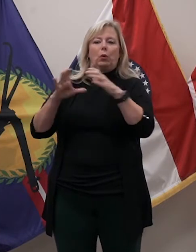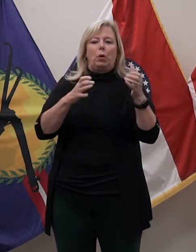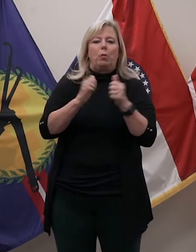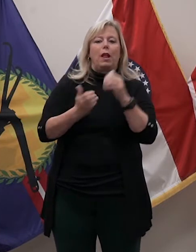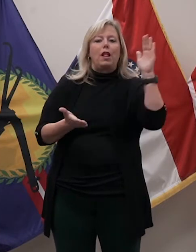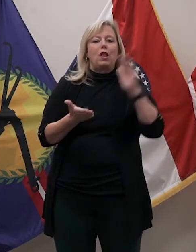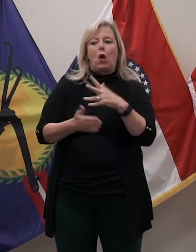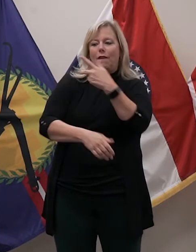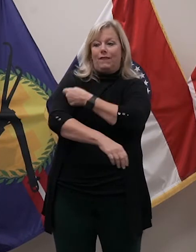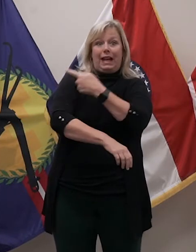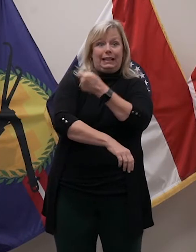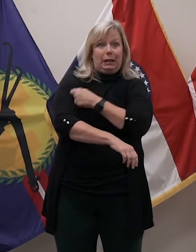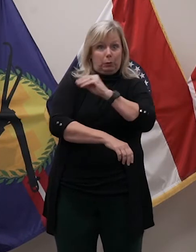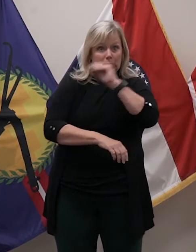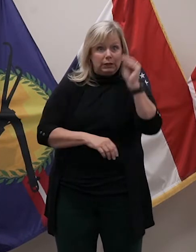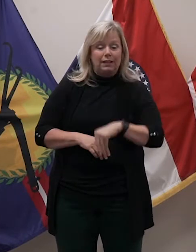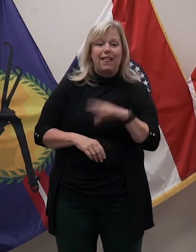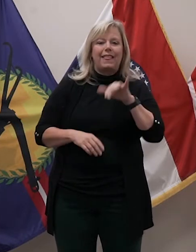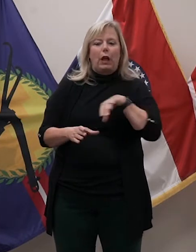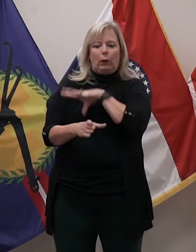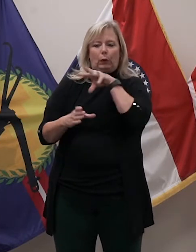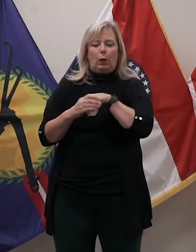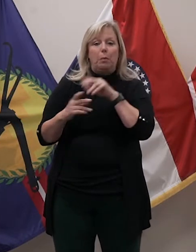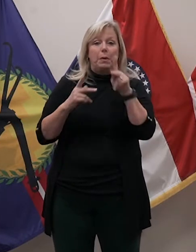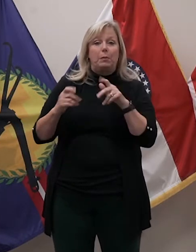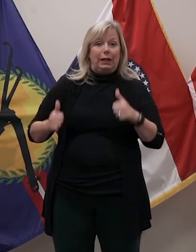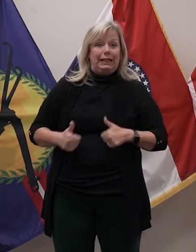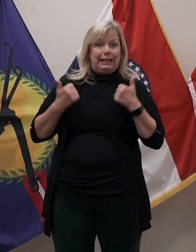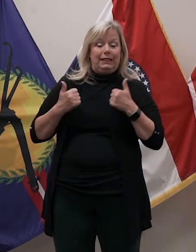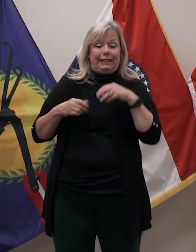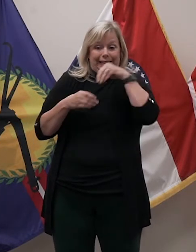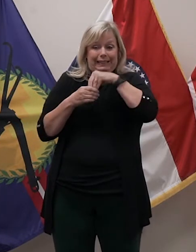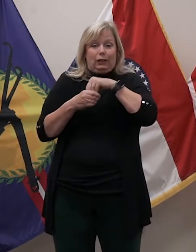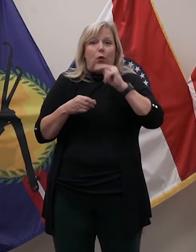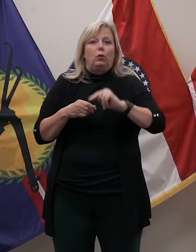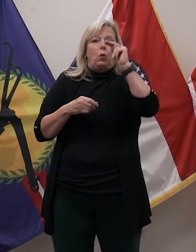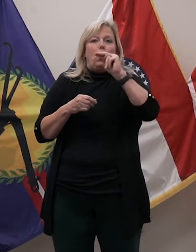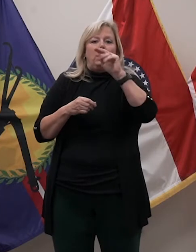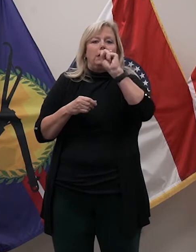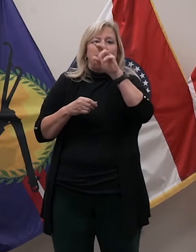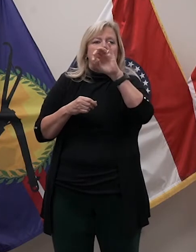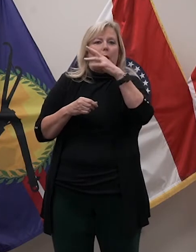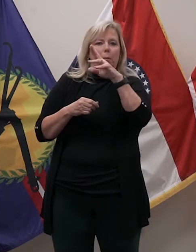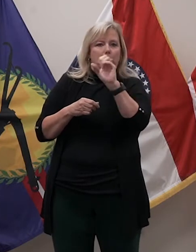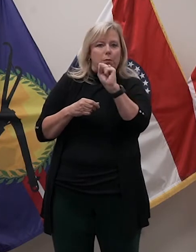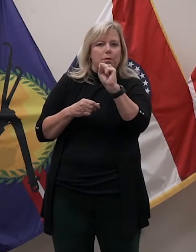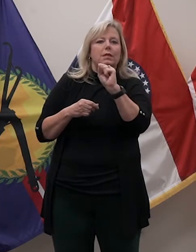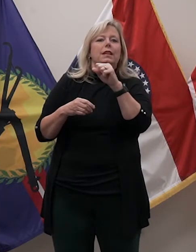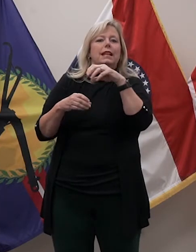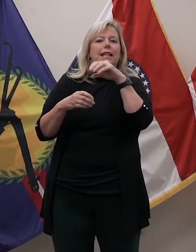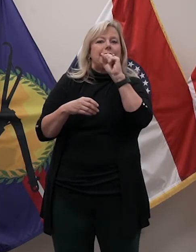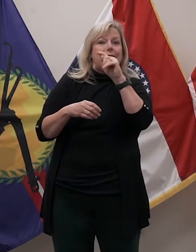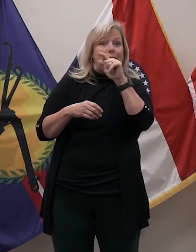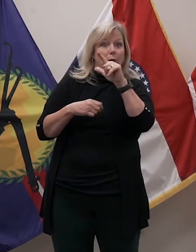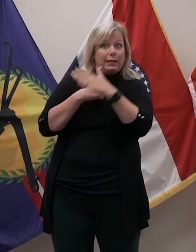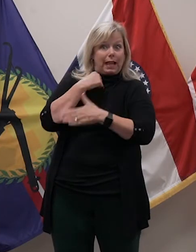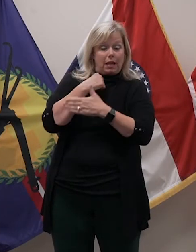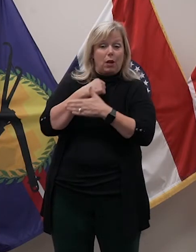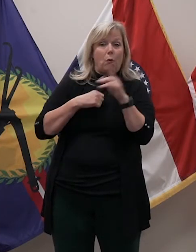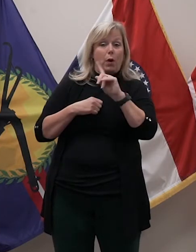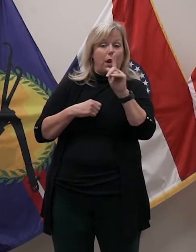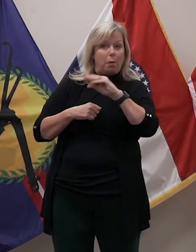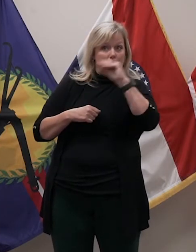low vaccination rates. That includes those living in the inner north suburbs of St. Louis County, where the rate of infection